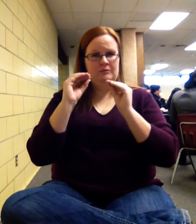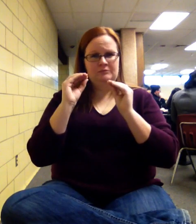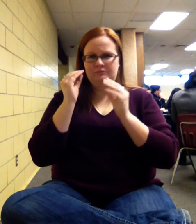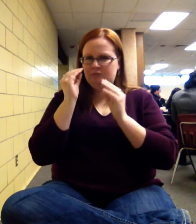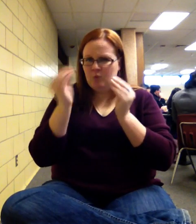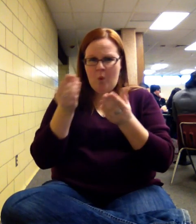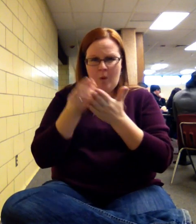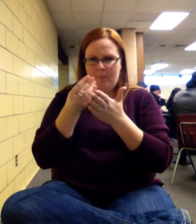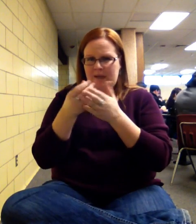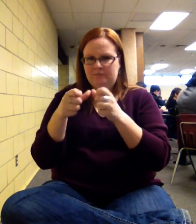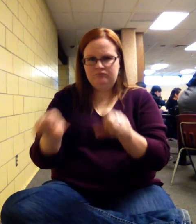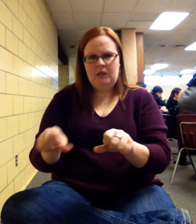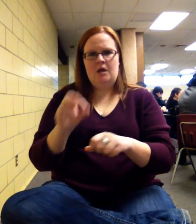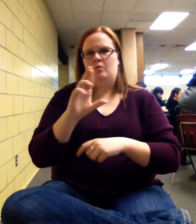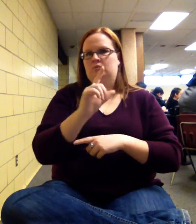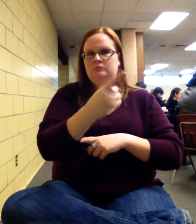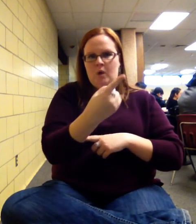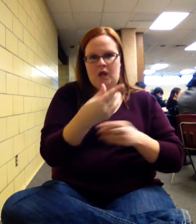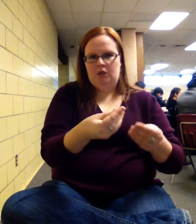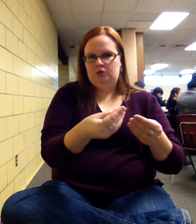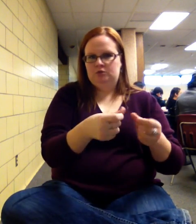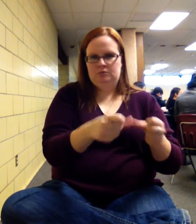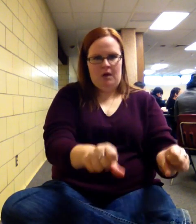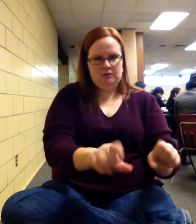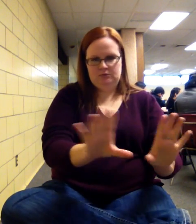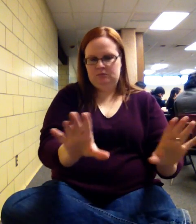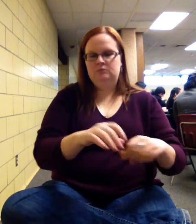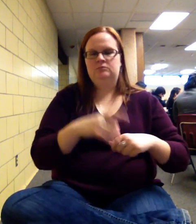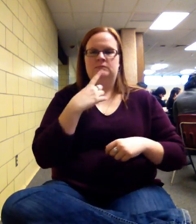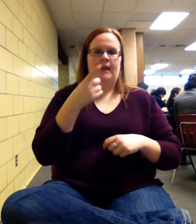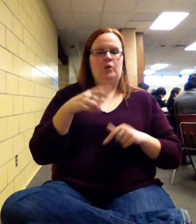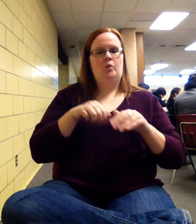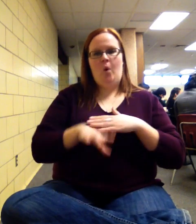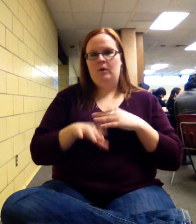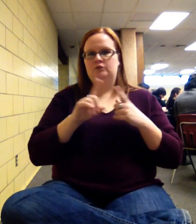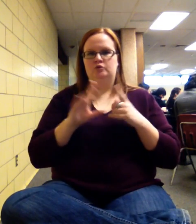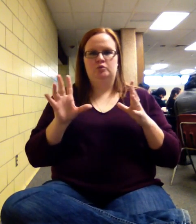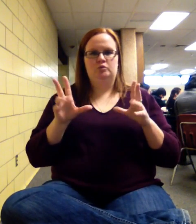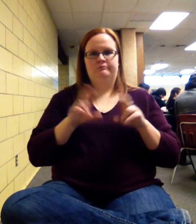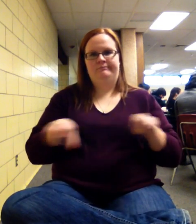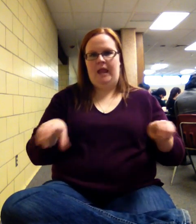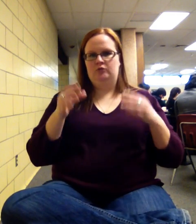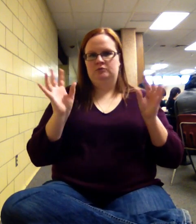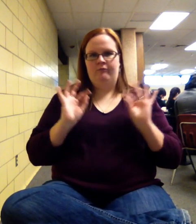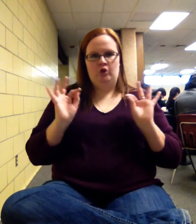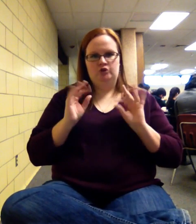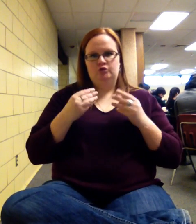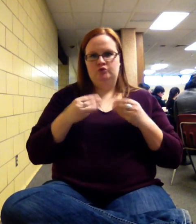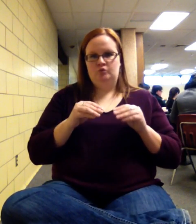or something like that. So they're saying, let's pretend like you walk into a furniture store, and what they're telling you is that you